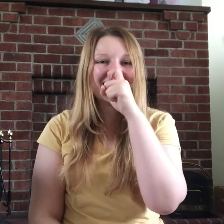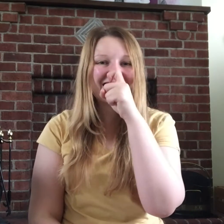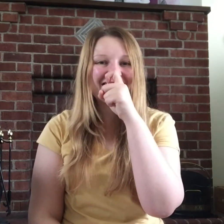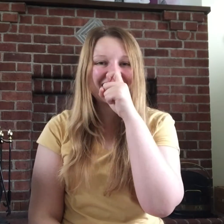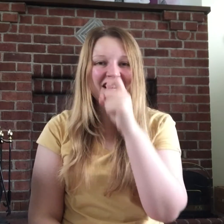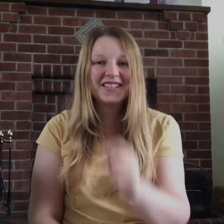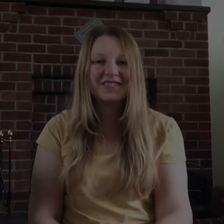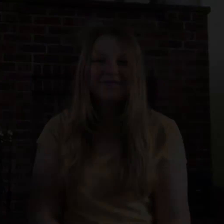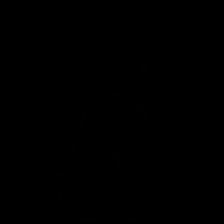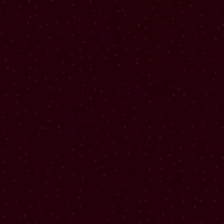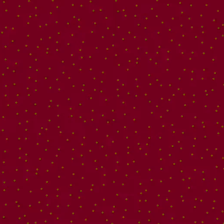Sister.